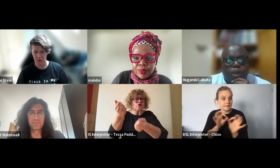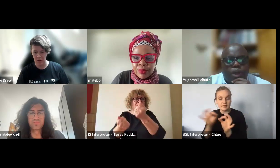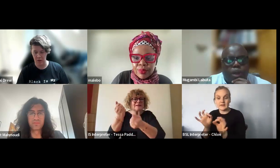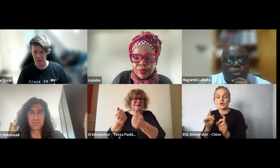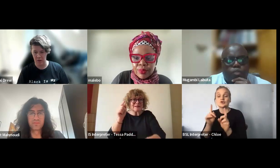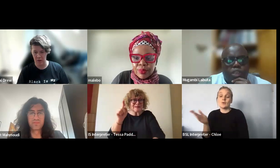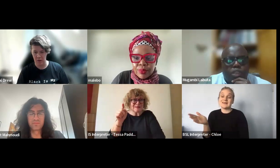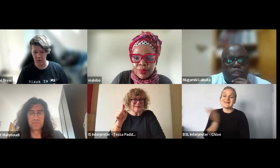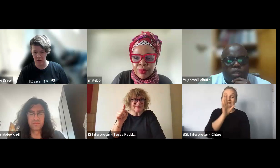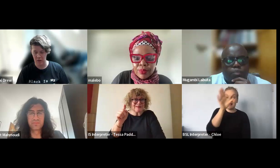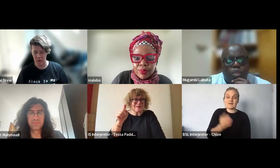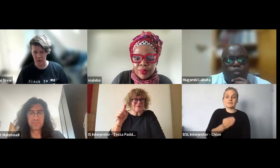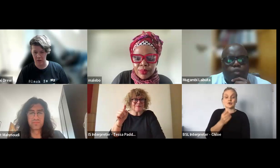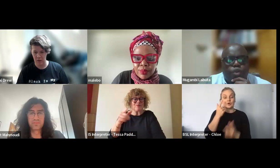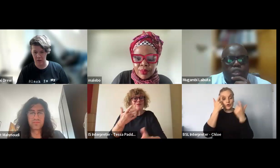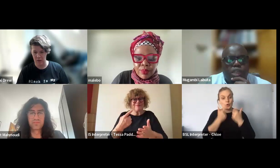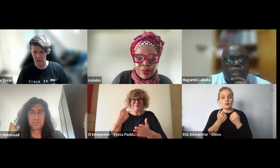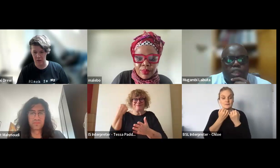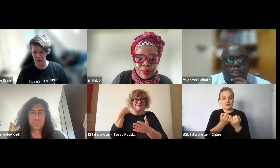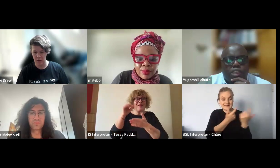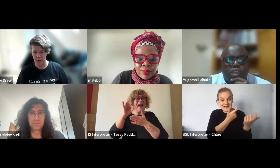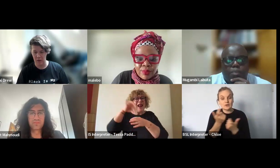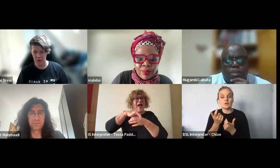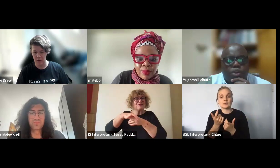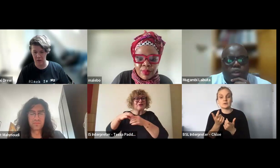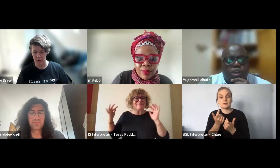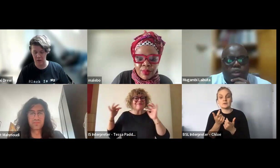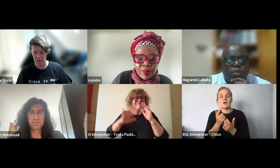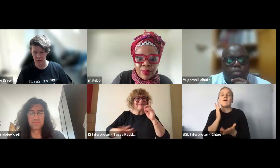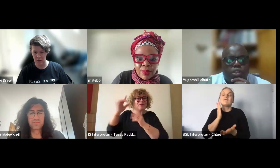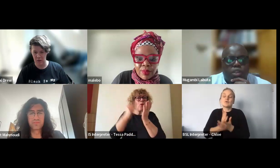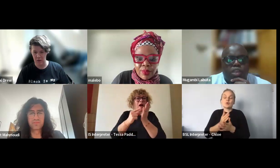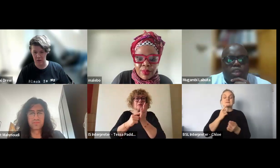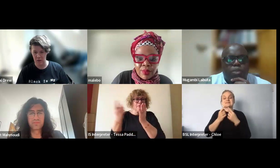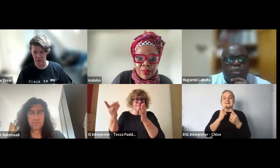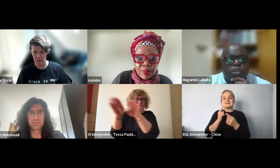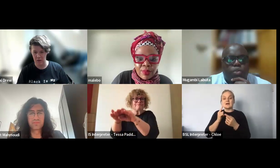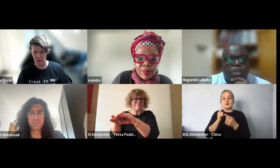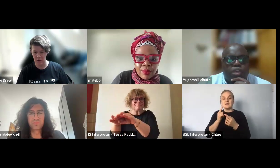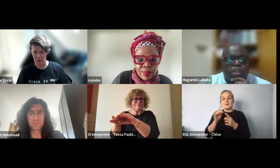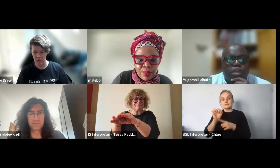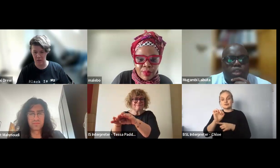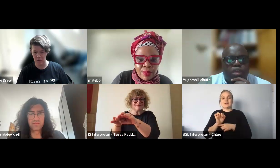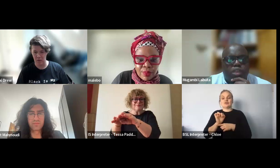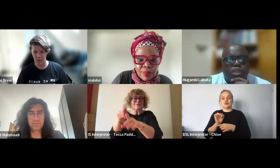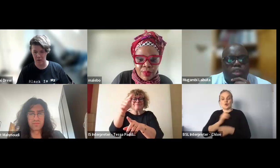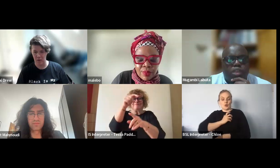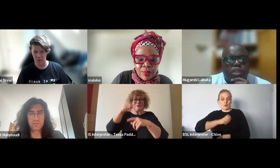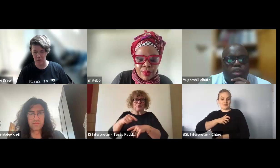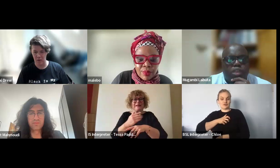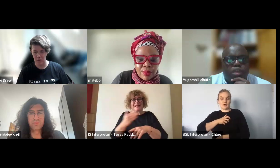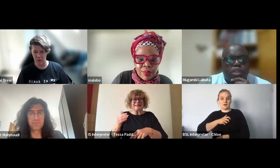African Court of Justice. Of course, there's the Data Protection Commissioner. There's a Data Protection Authority